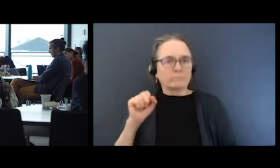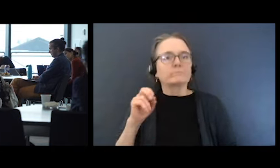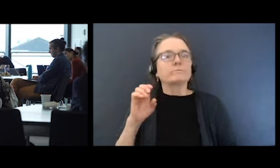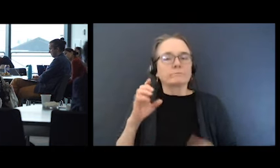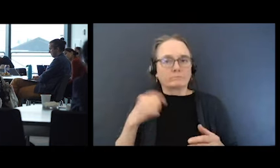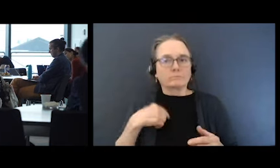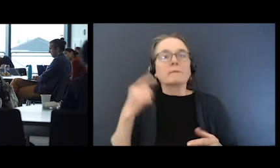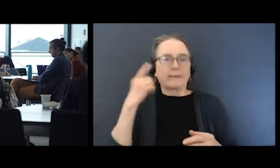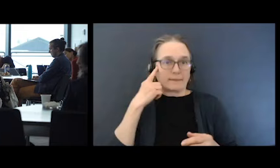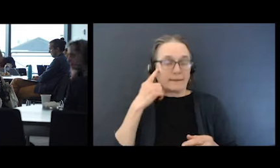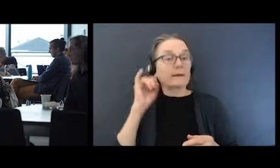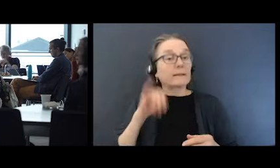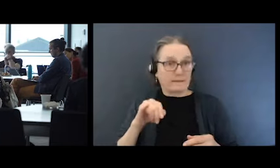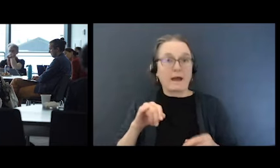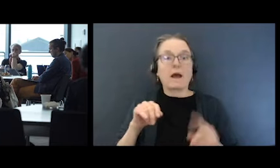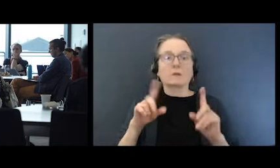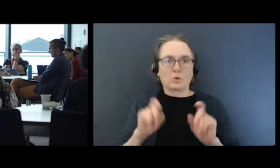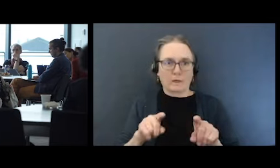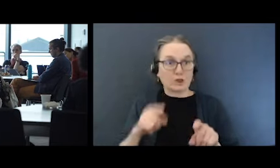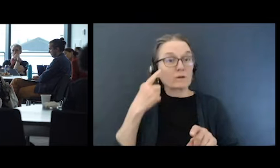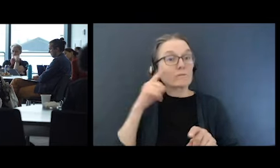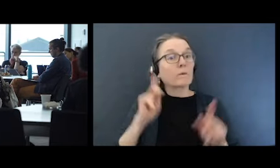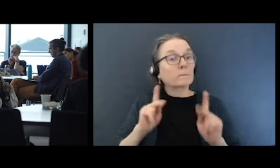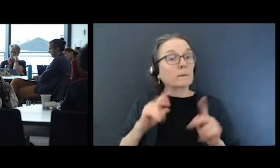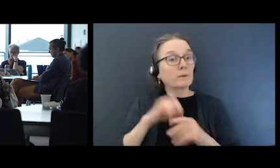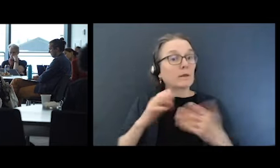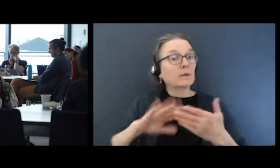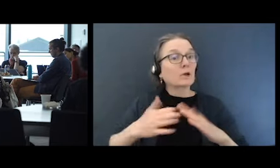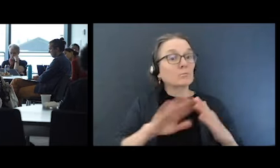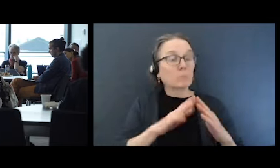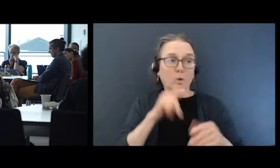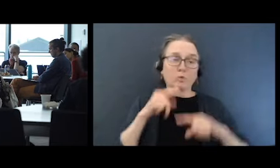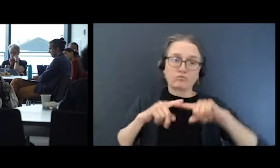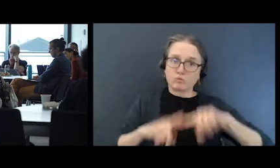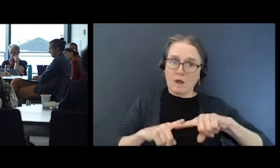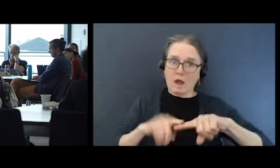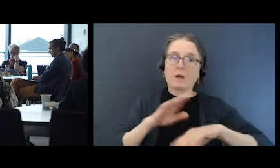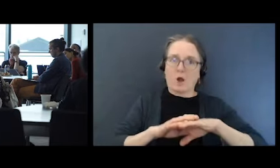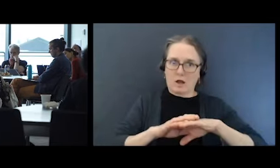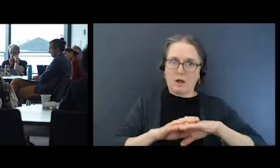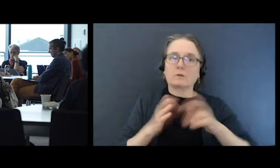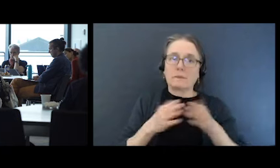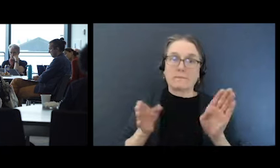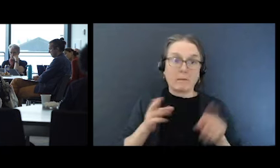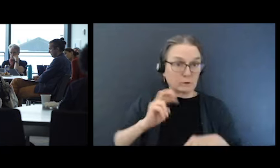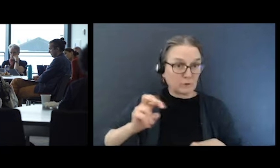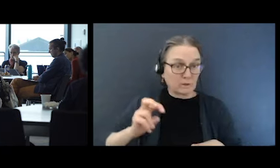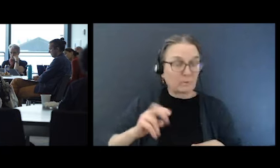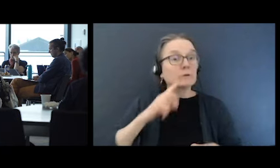in the community who are more reliant on public transportation, are they actually accessing